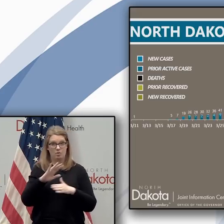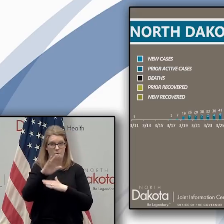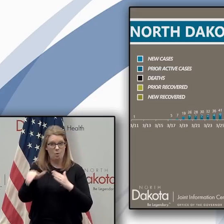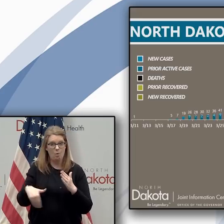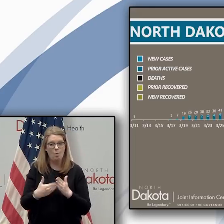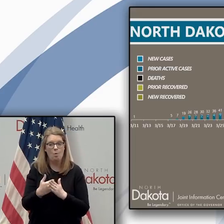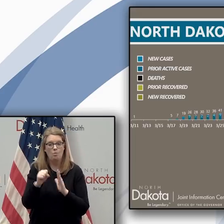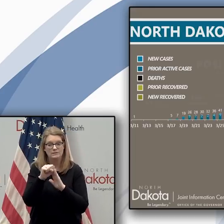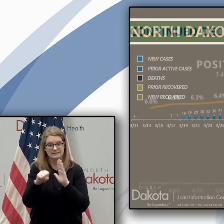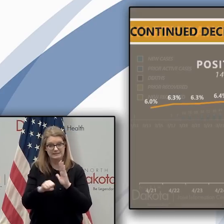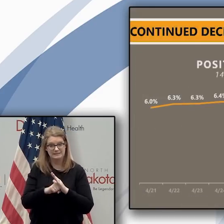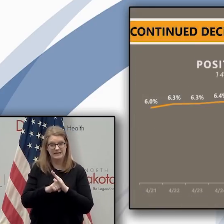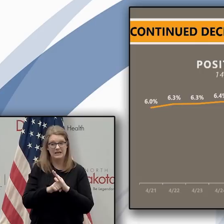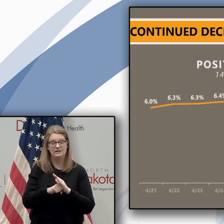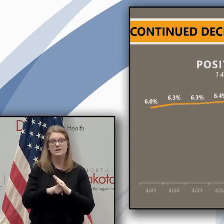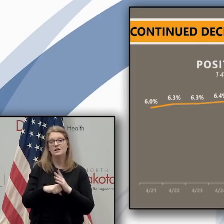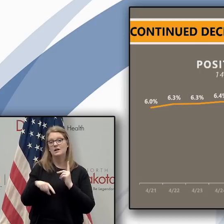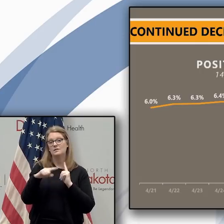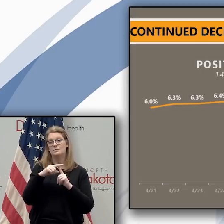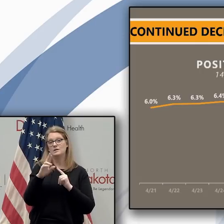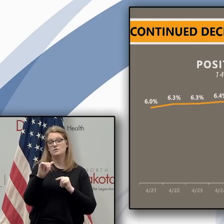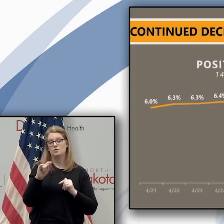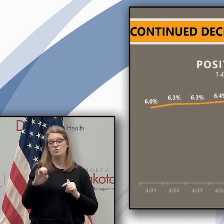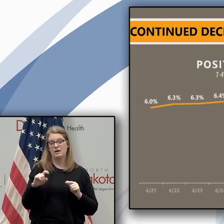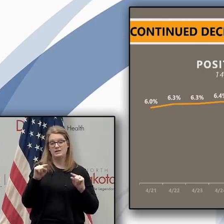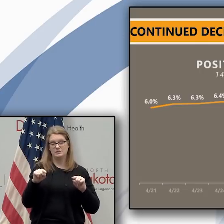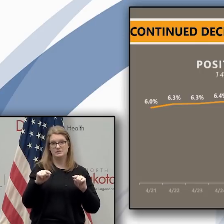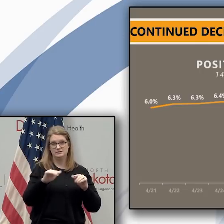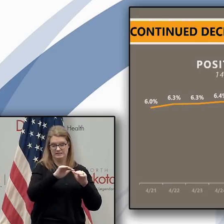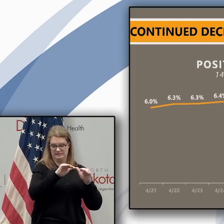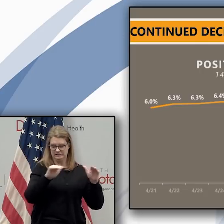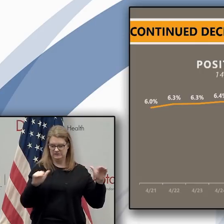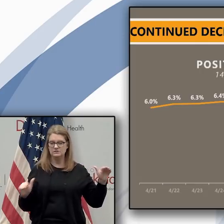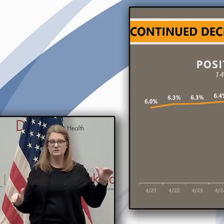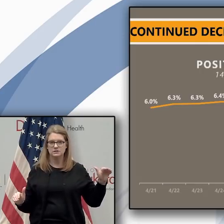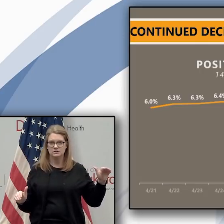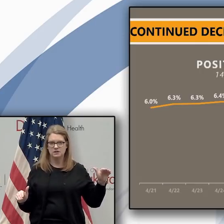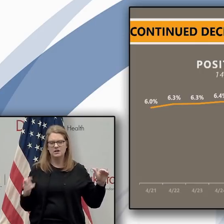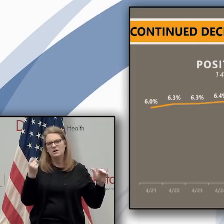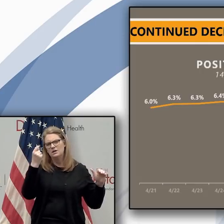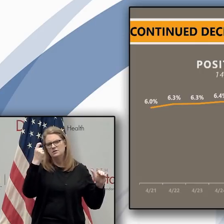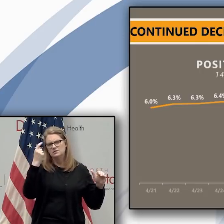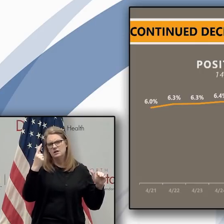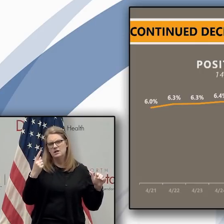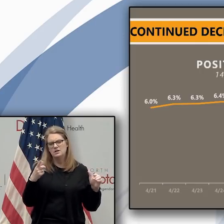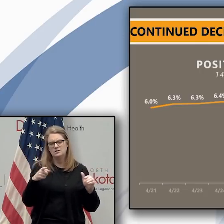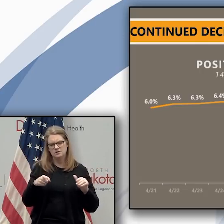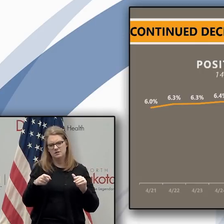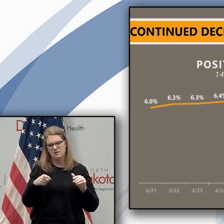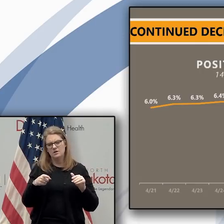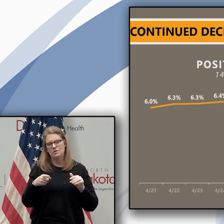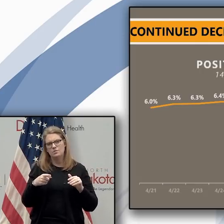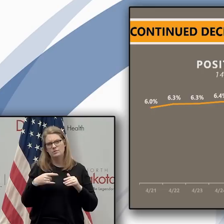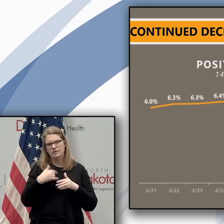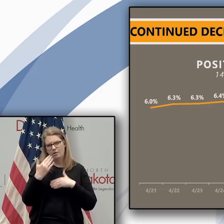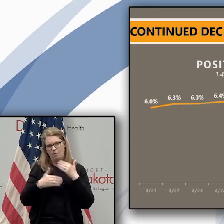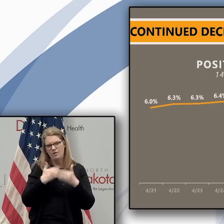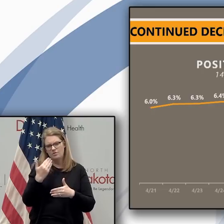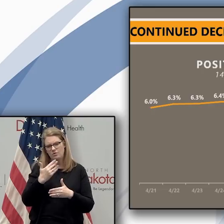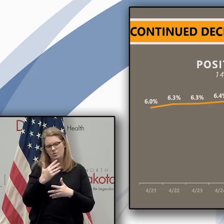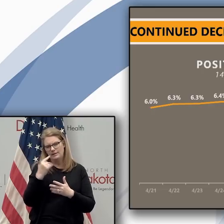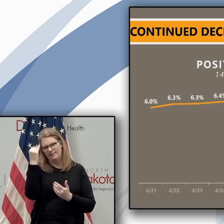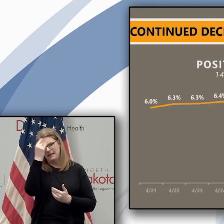on the continued decline in the positive rate, this is one of the measures that we were looking at when we were going through the North Dakota